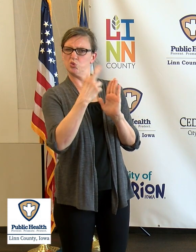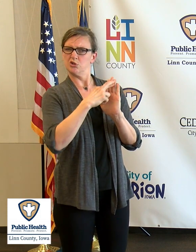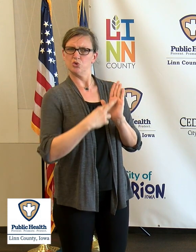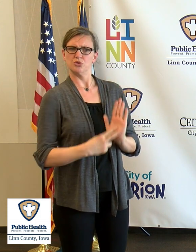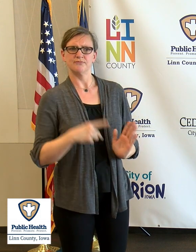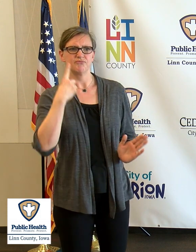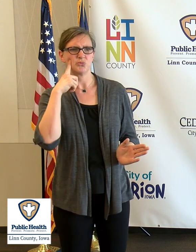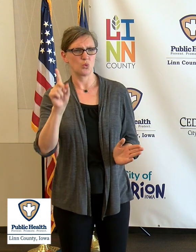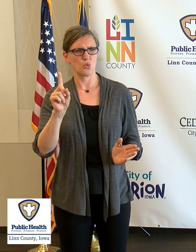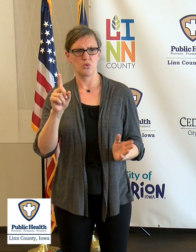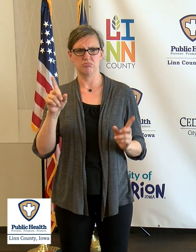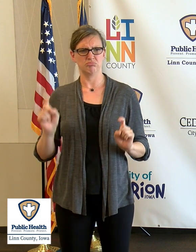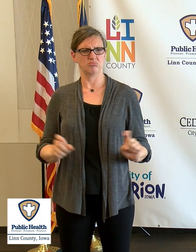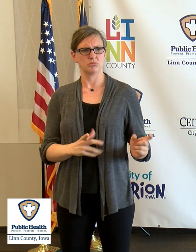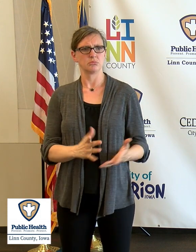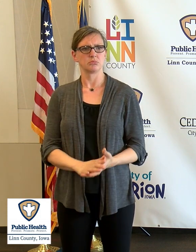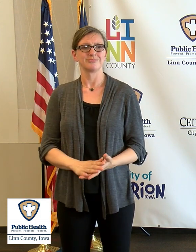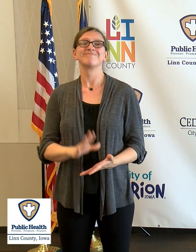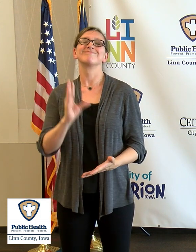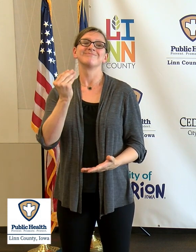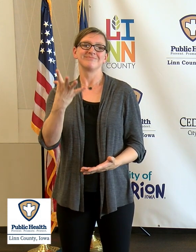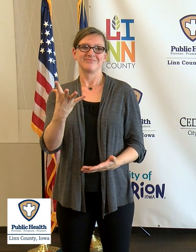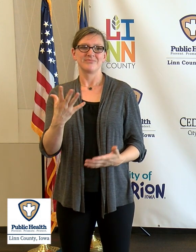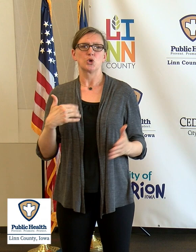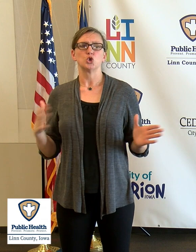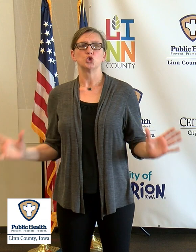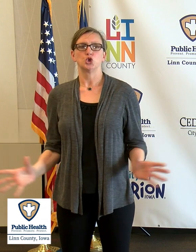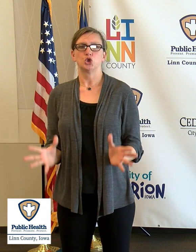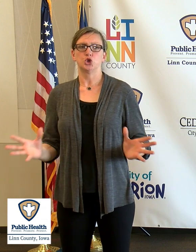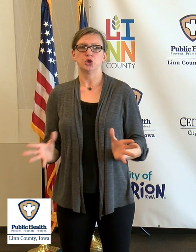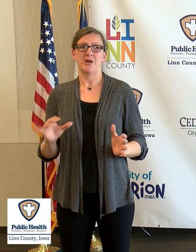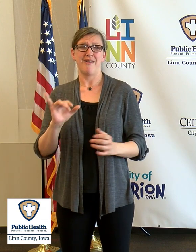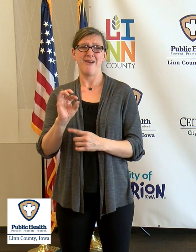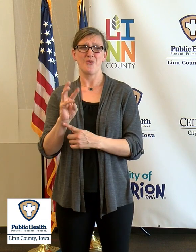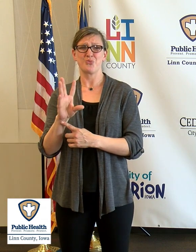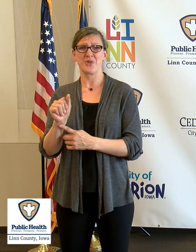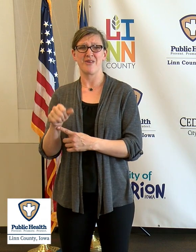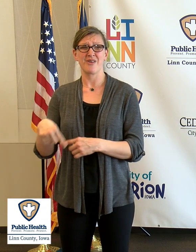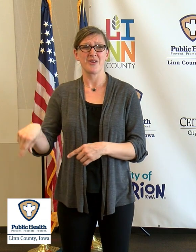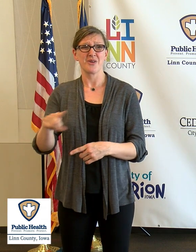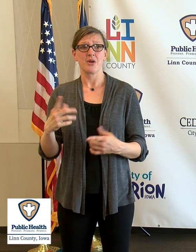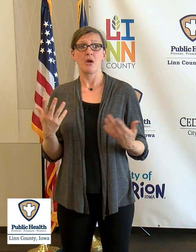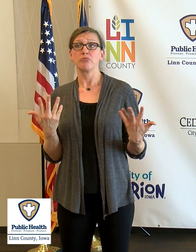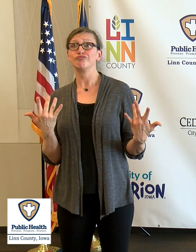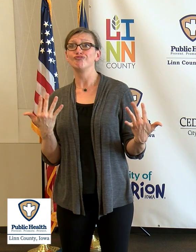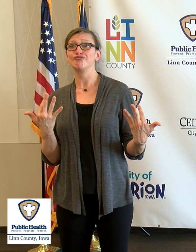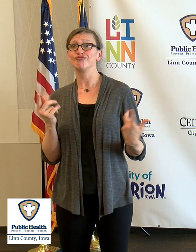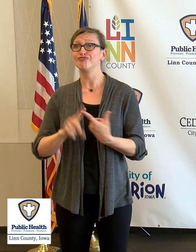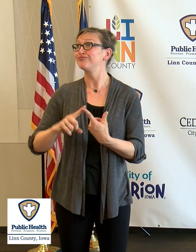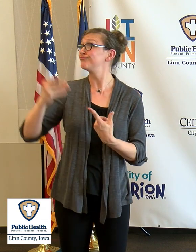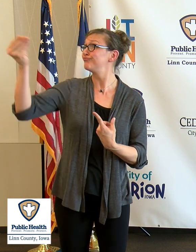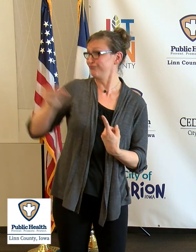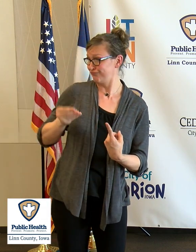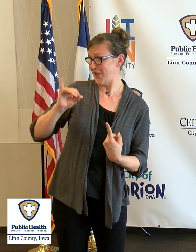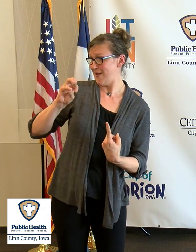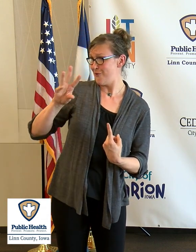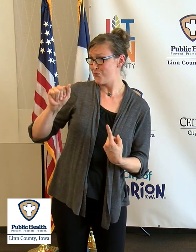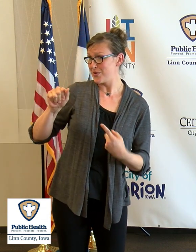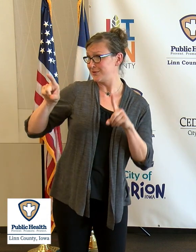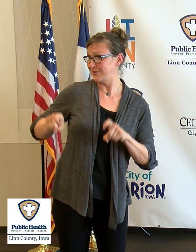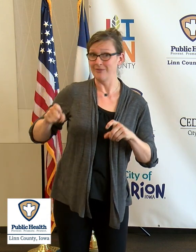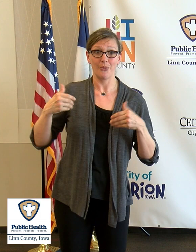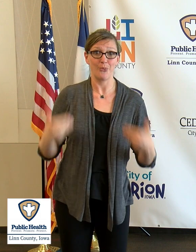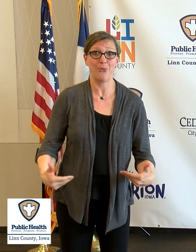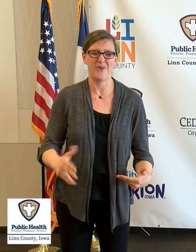to encourage all Iowans to not wait for Test Iowa if they are experiencing symptoms of illness.